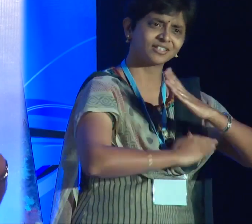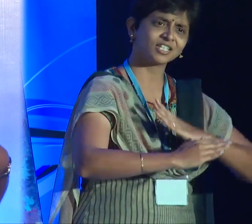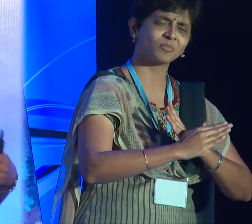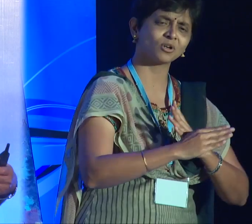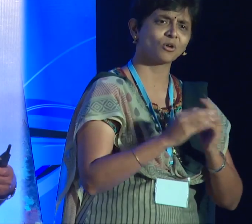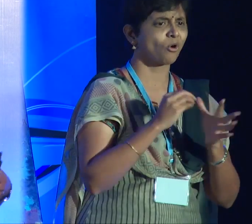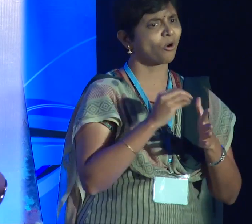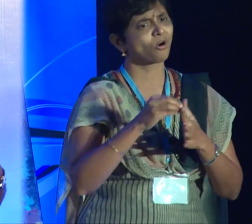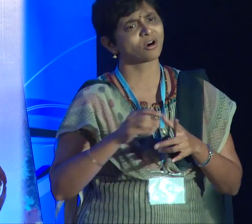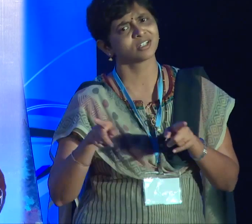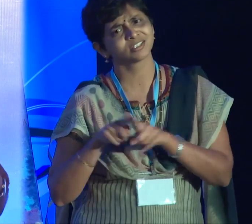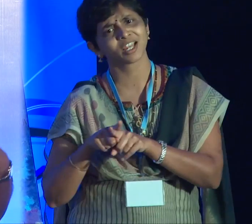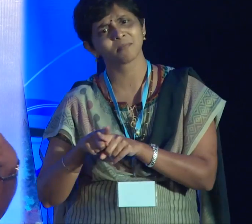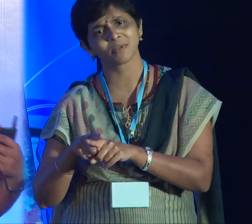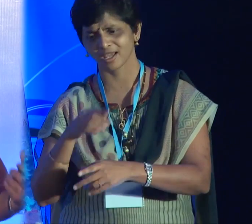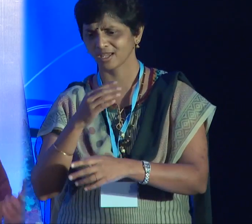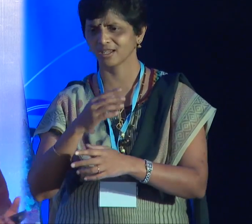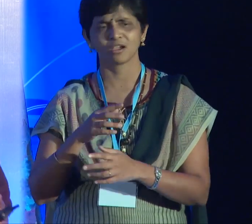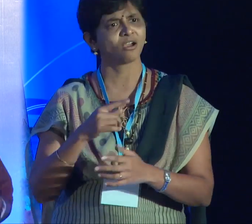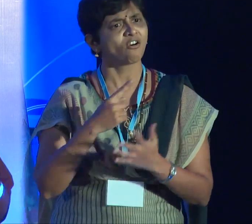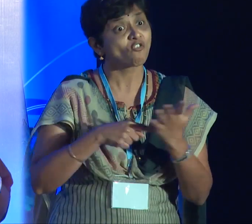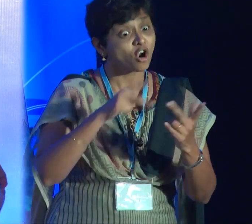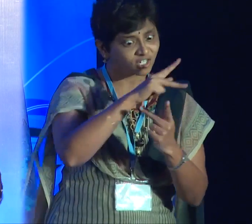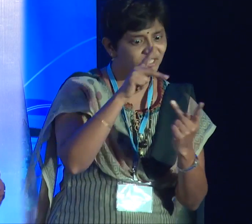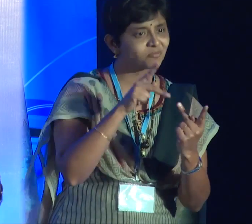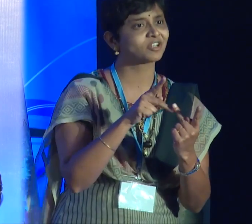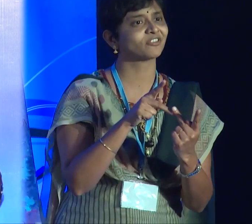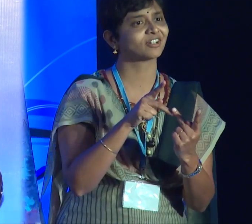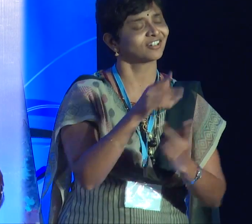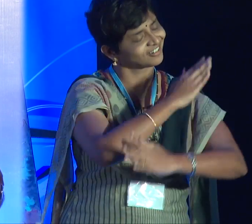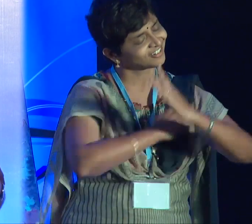Who are you to decide what is perfection?